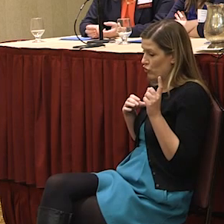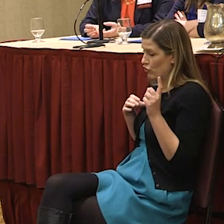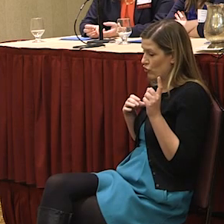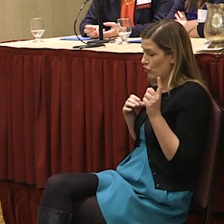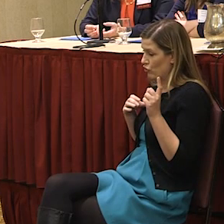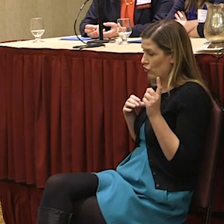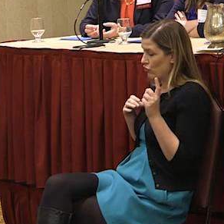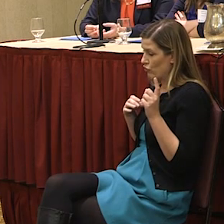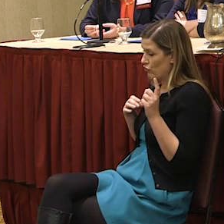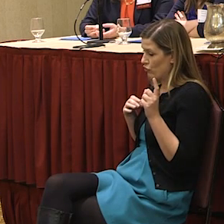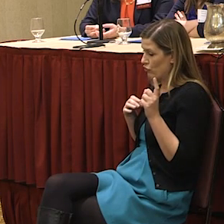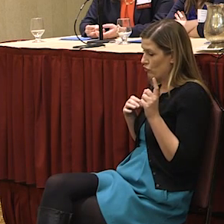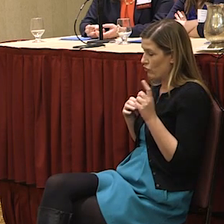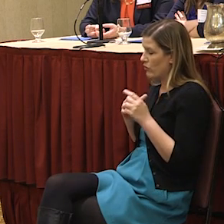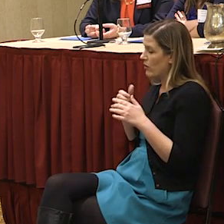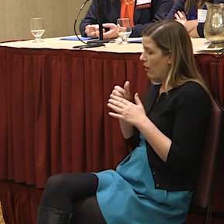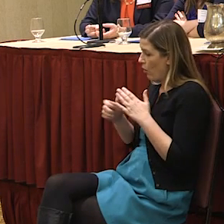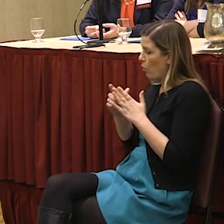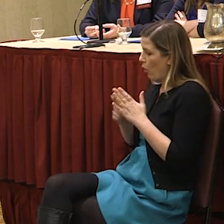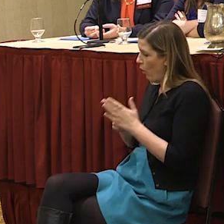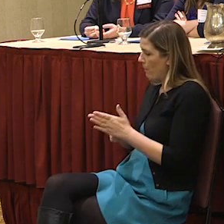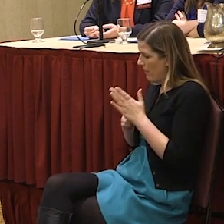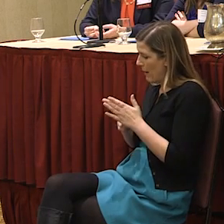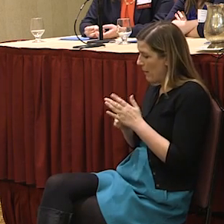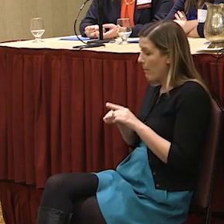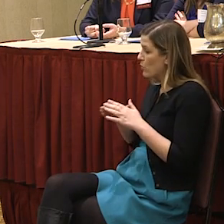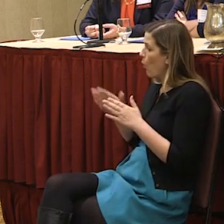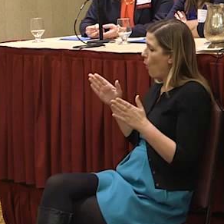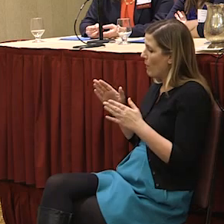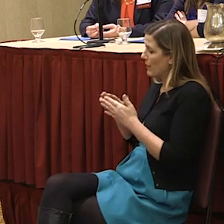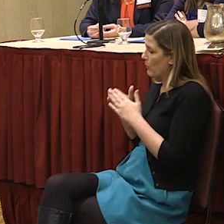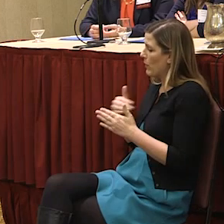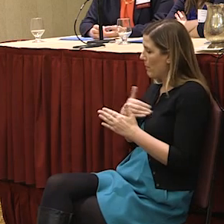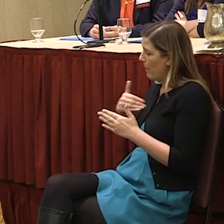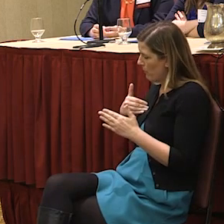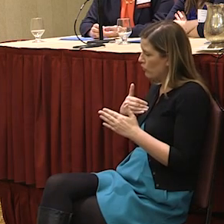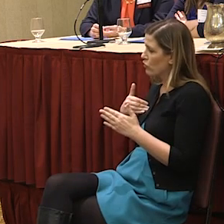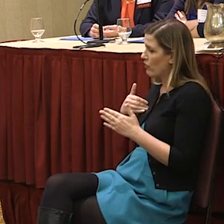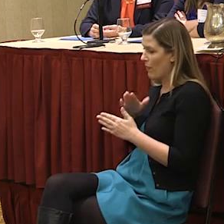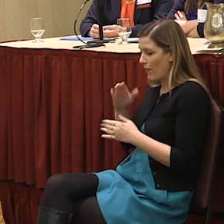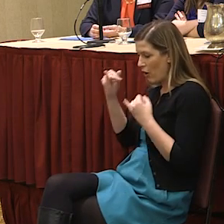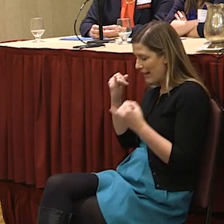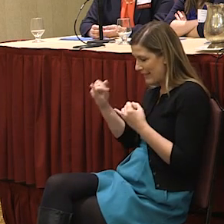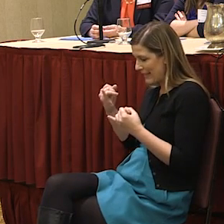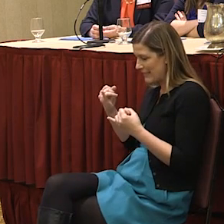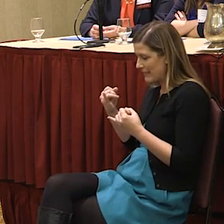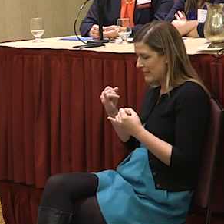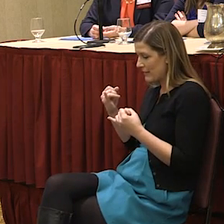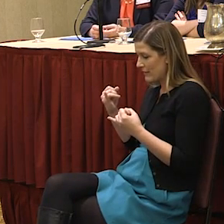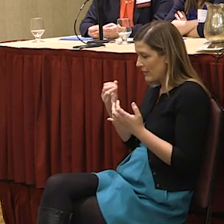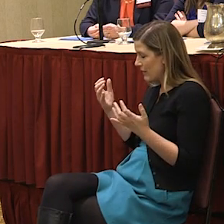by statutory. It is open to, community members. So community members are welcome with their ideas, thoughts,